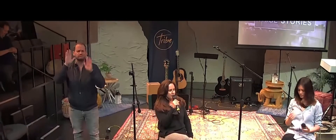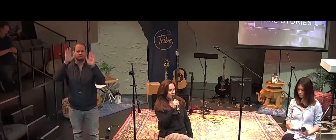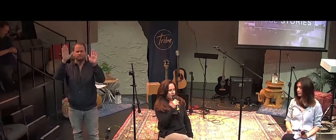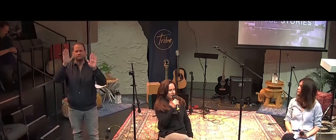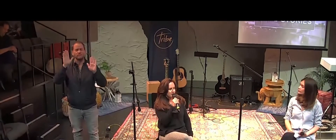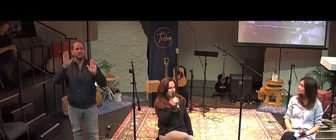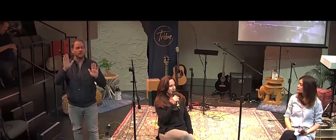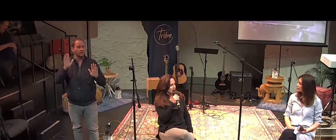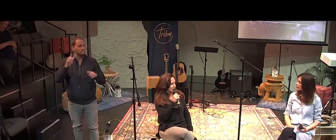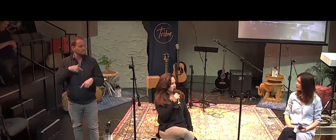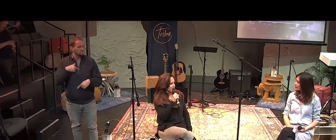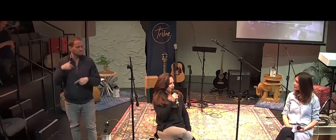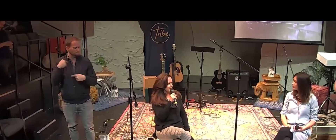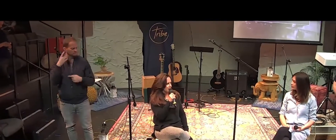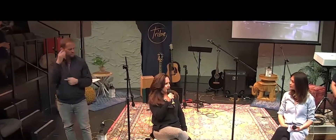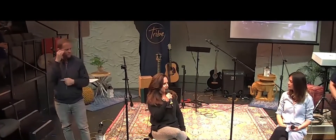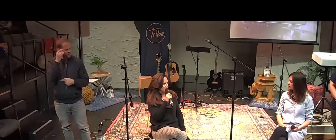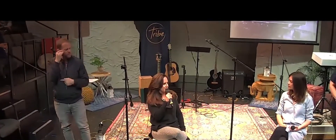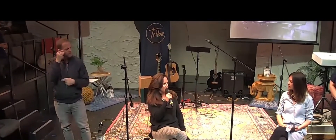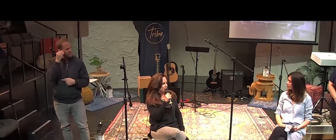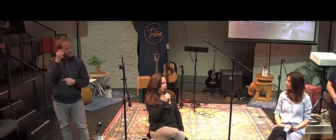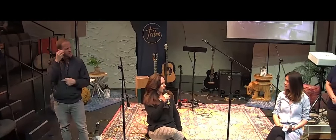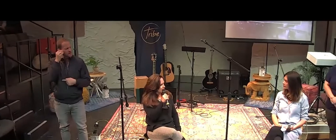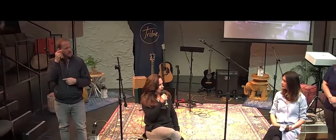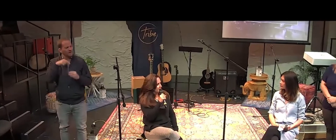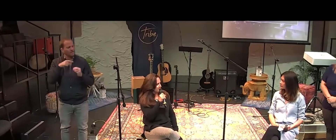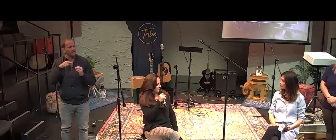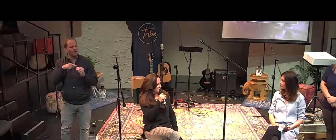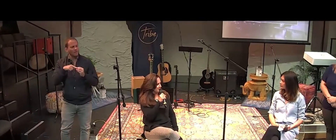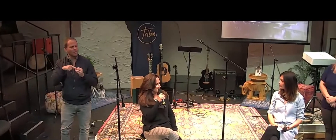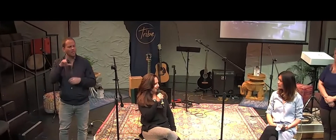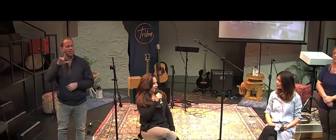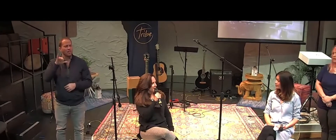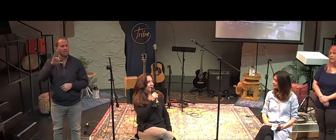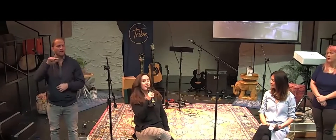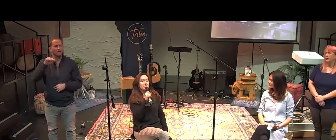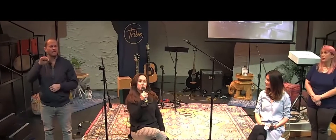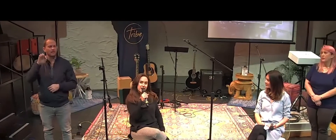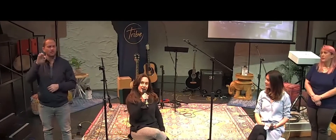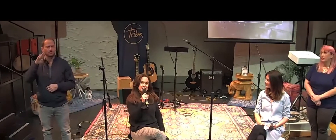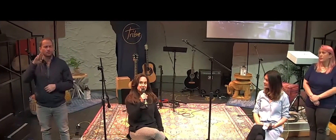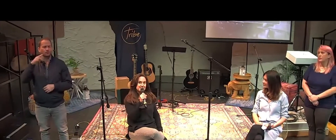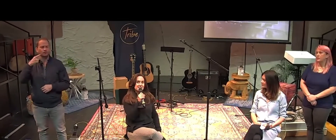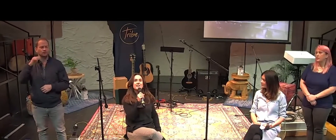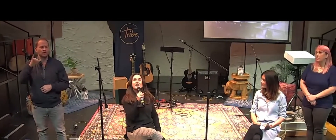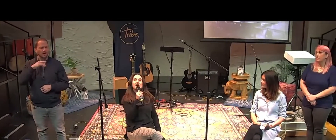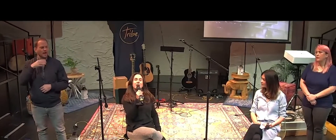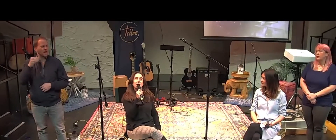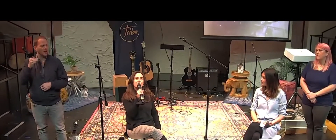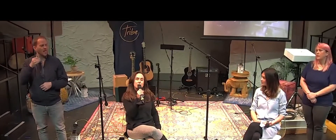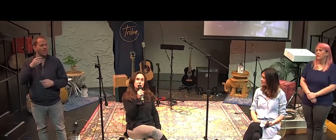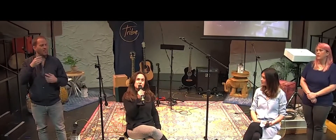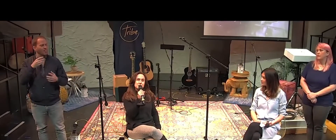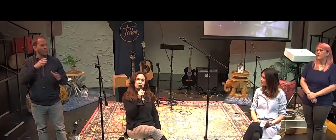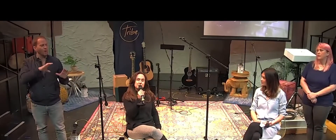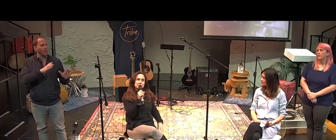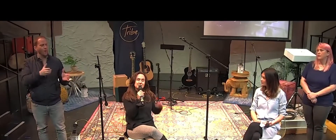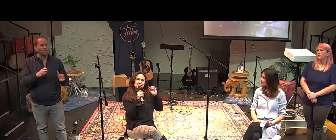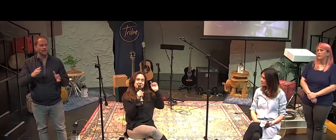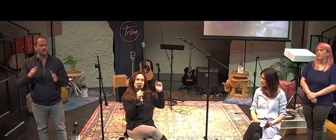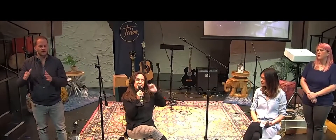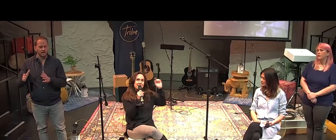thinking about the liturgy and the organization of the practice of our